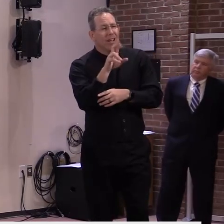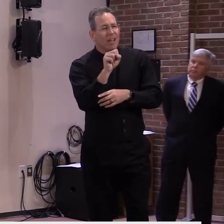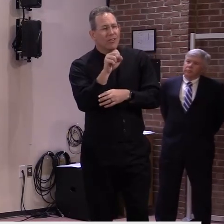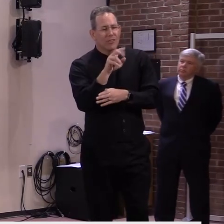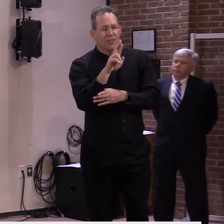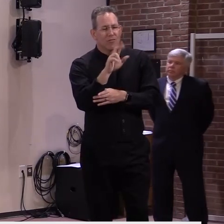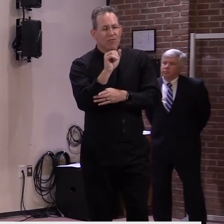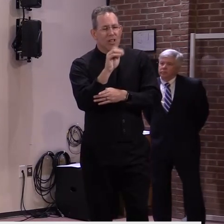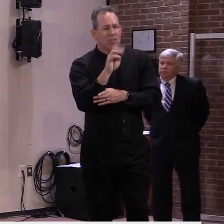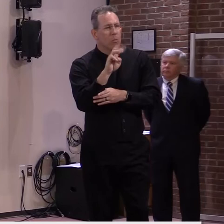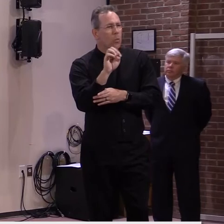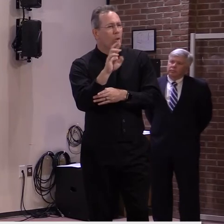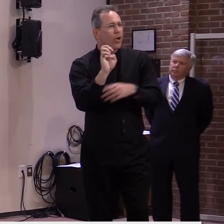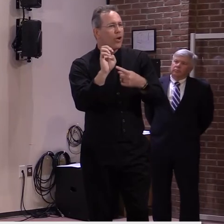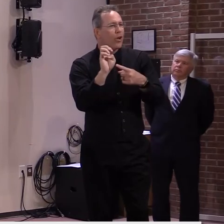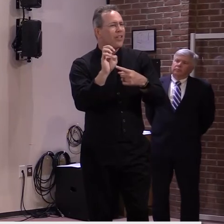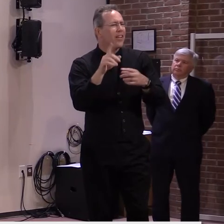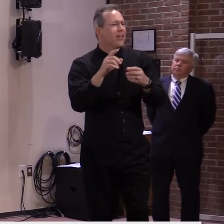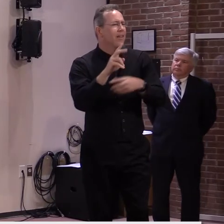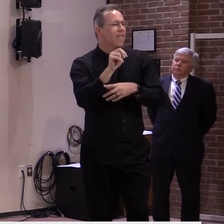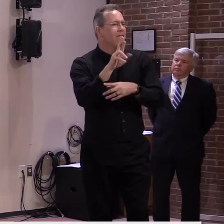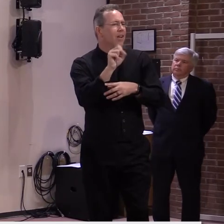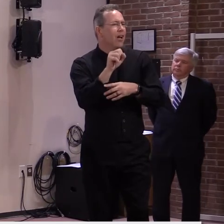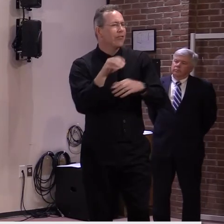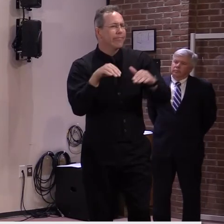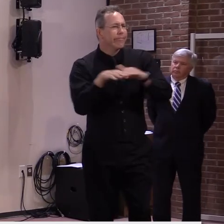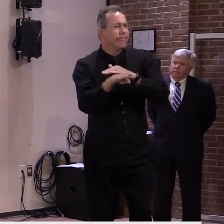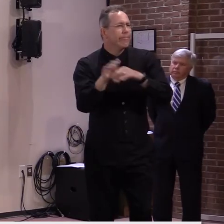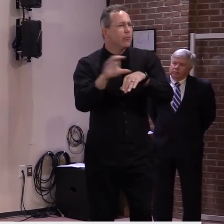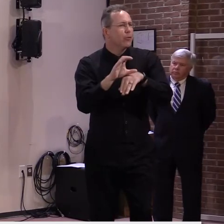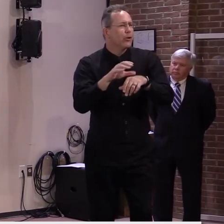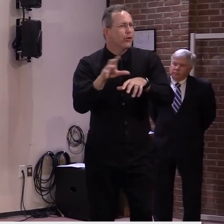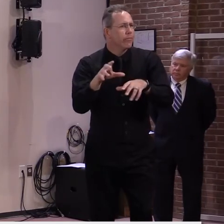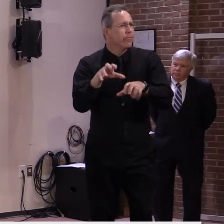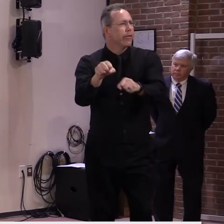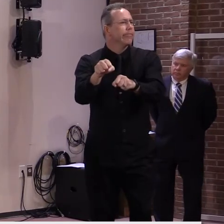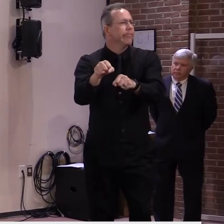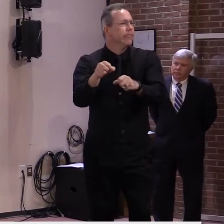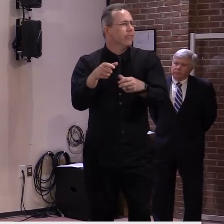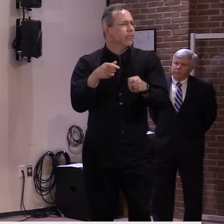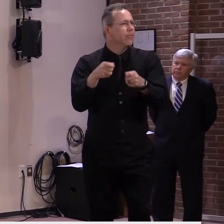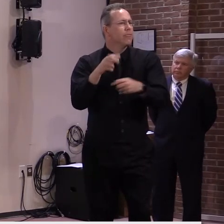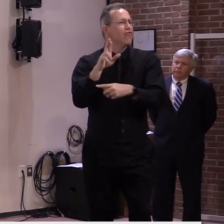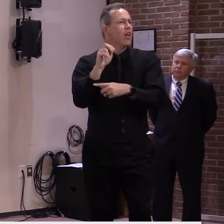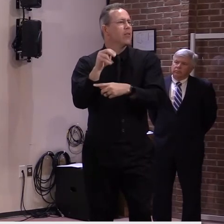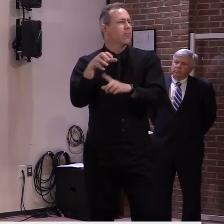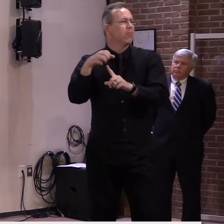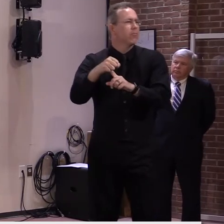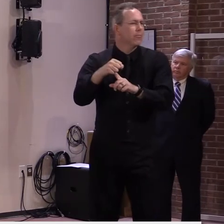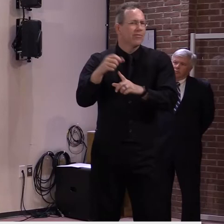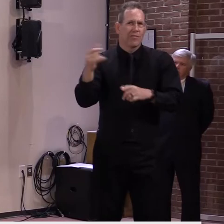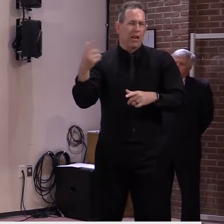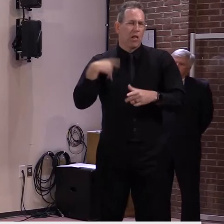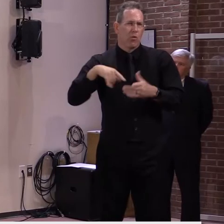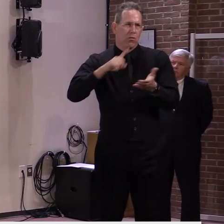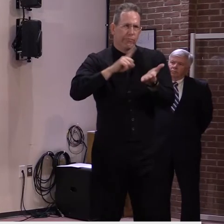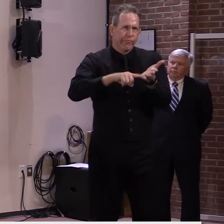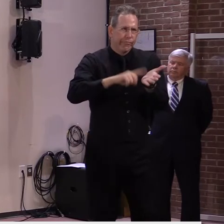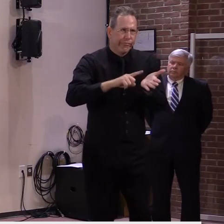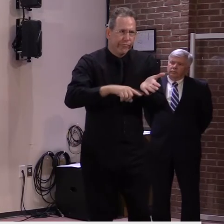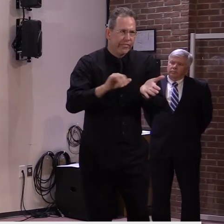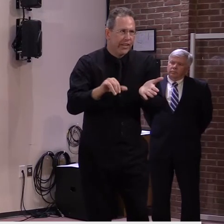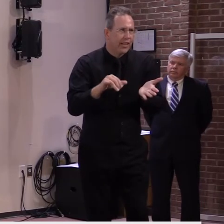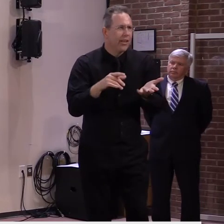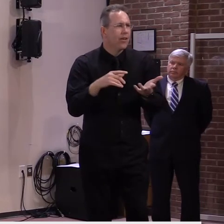you were to talk with our Secretary of ADS, John Quinn, he would tell you that we're constantly under attack. That's why